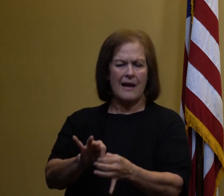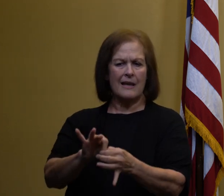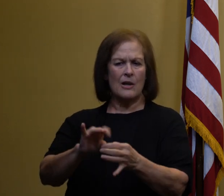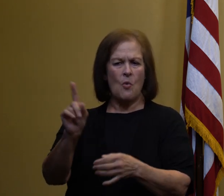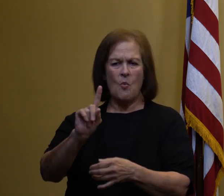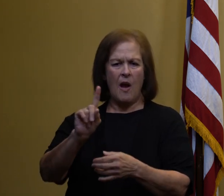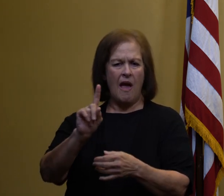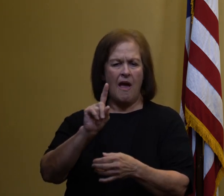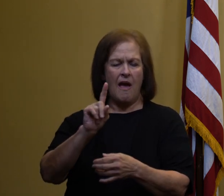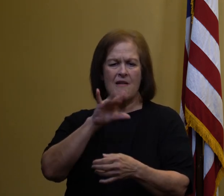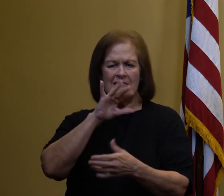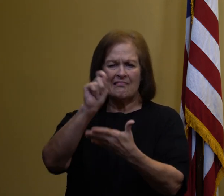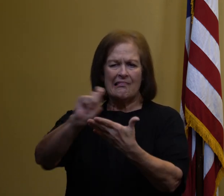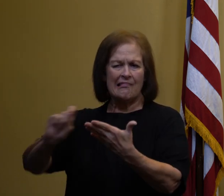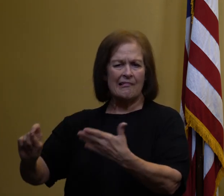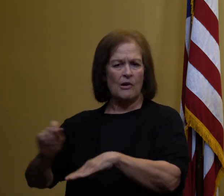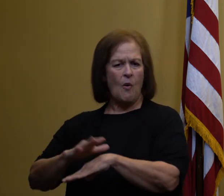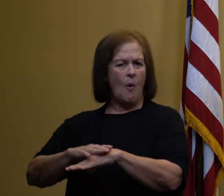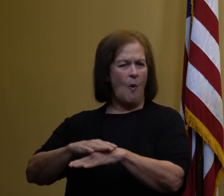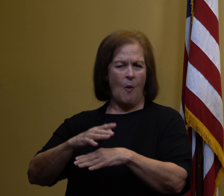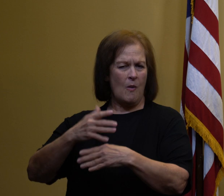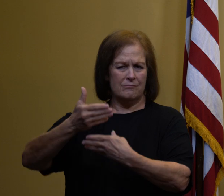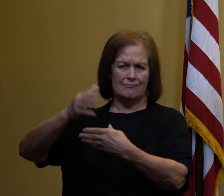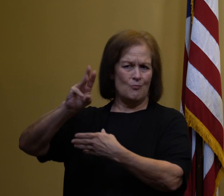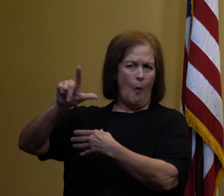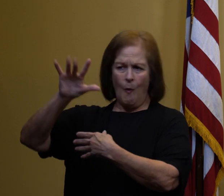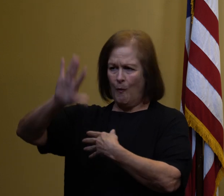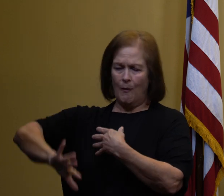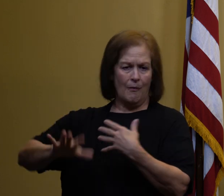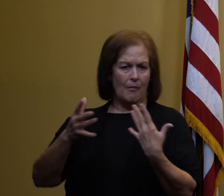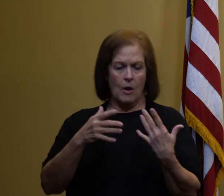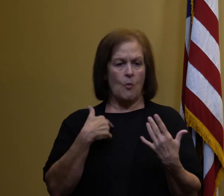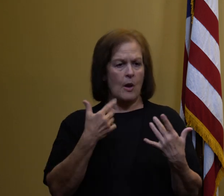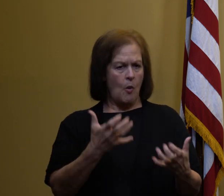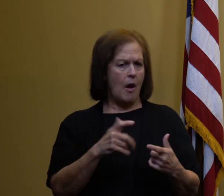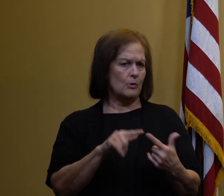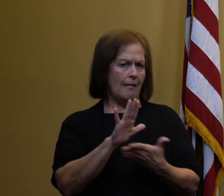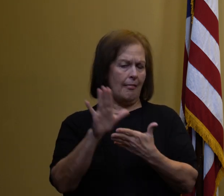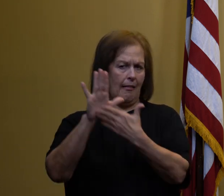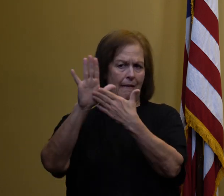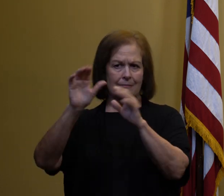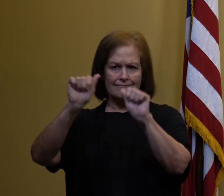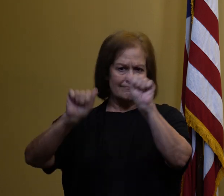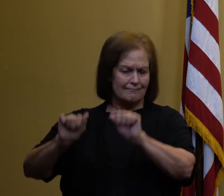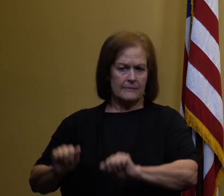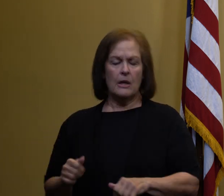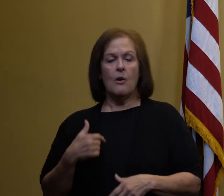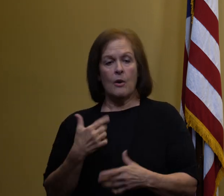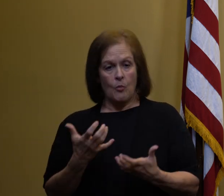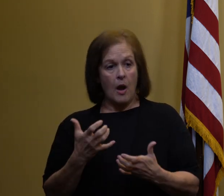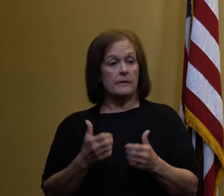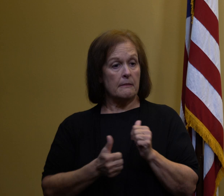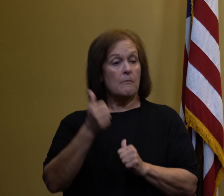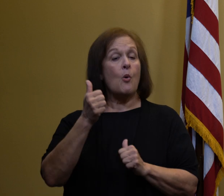buildings throughout the city, and or wherever graffiti is found, we're wanting to tackle it. But of course, wanting to start with the